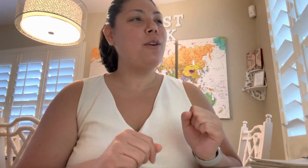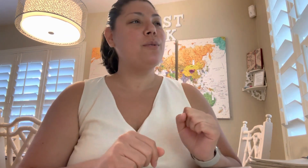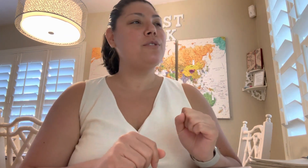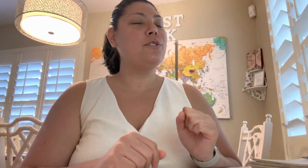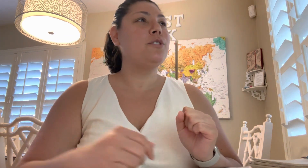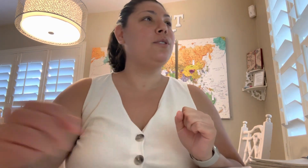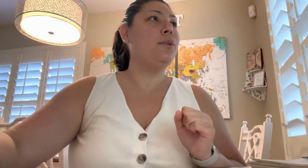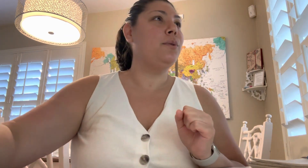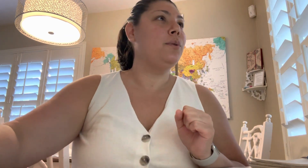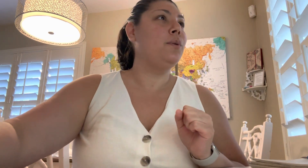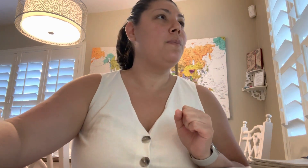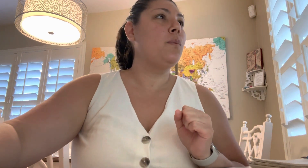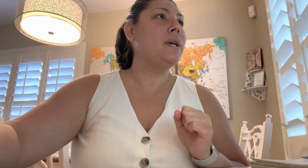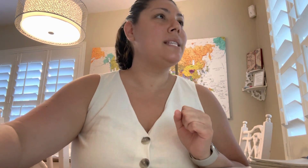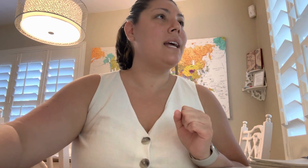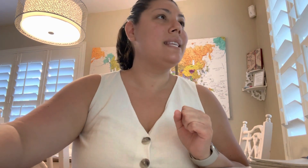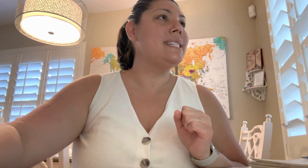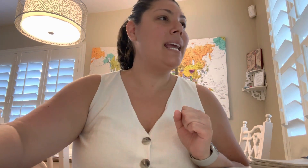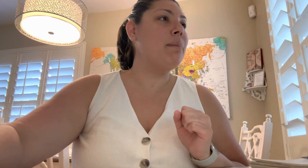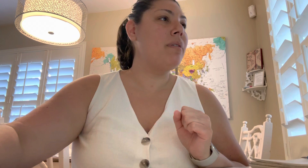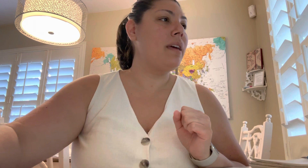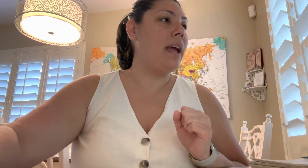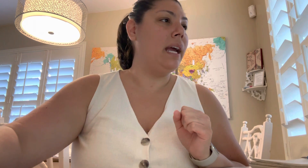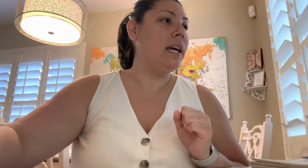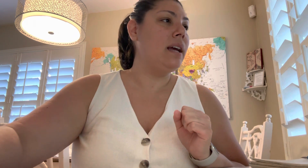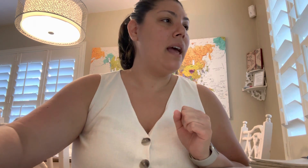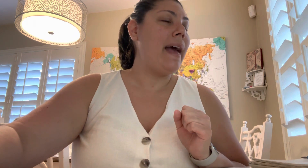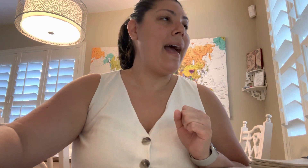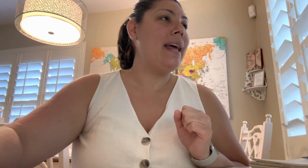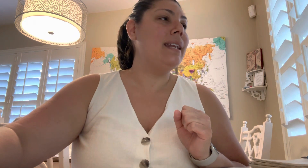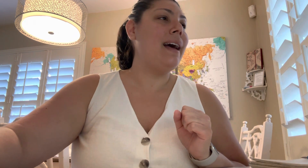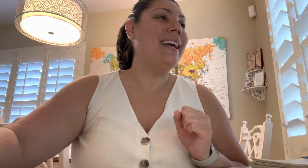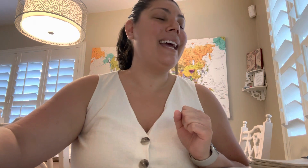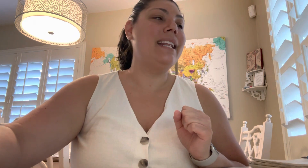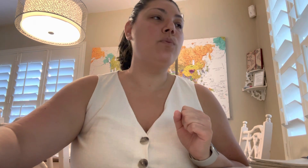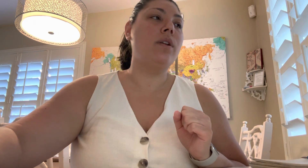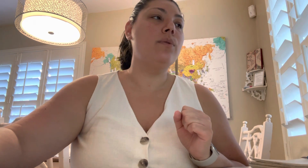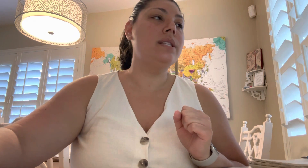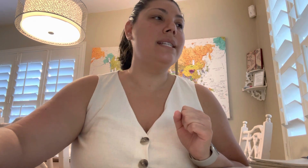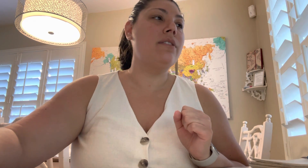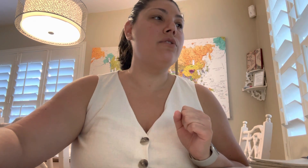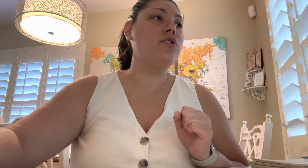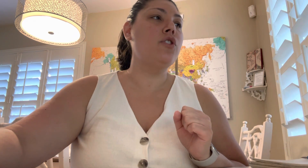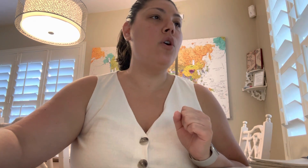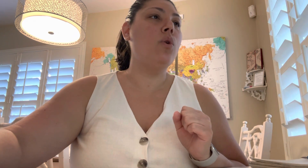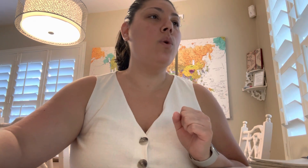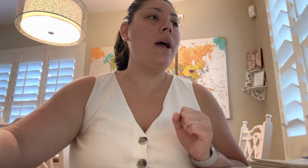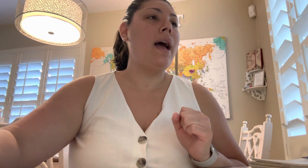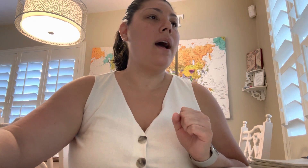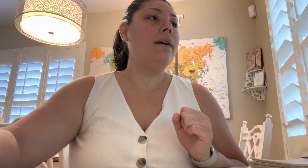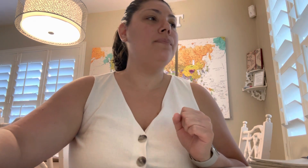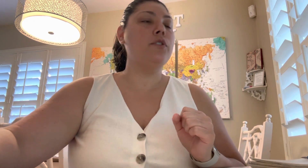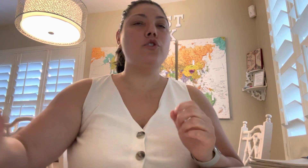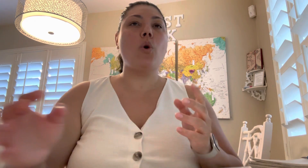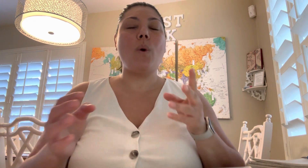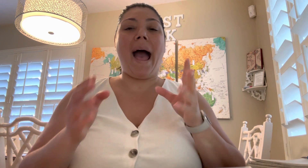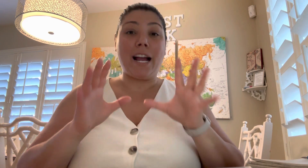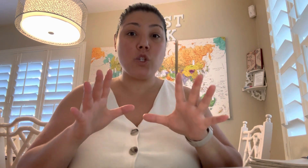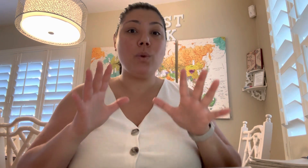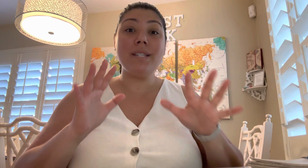Those two, we sign the same thing. And again, it's one of those things that there's no actual sign